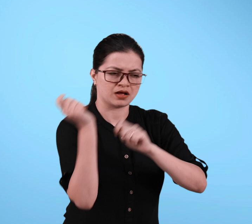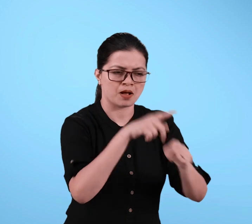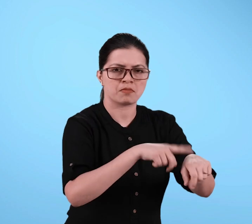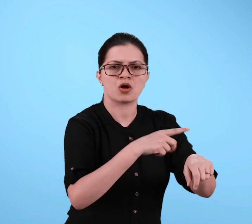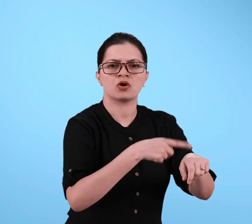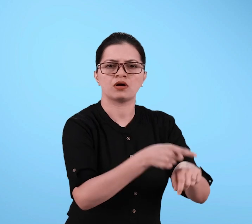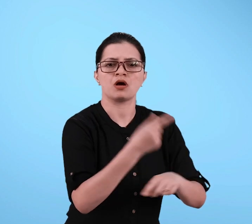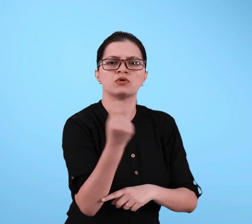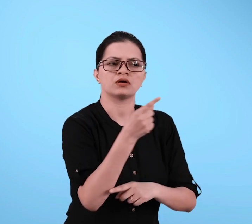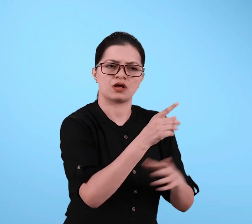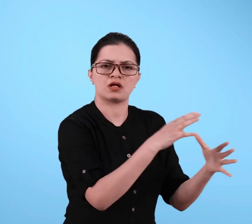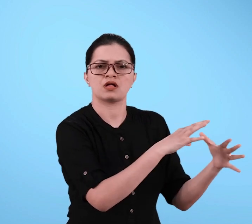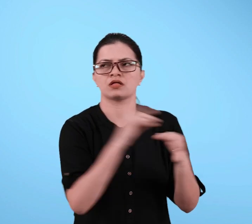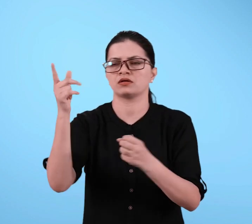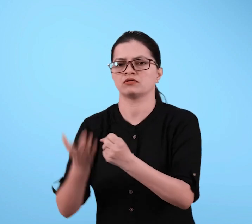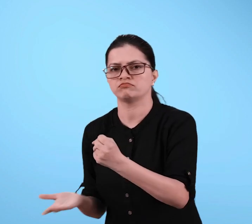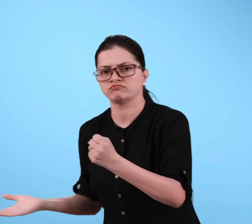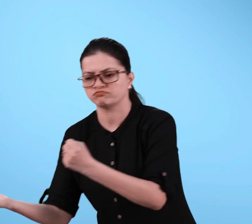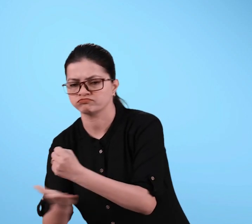Continue. were cultivated near the river Nile